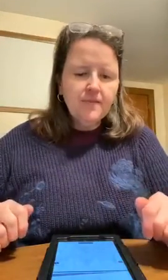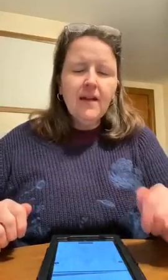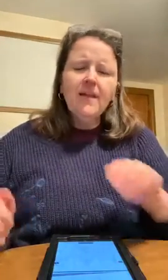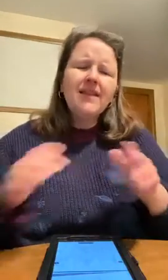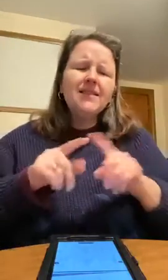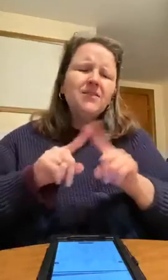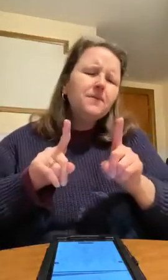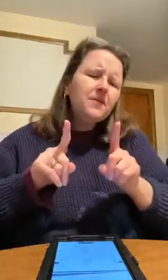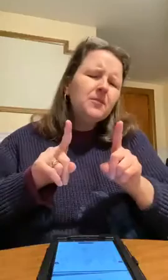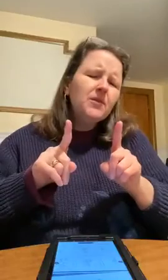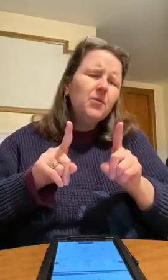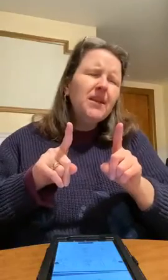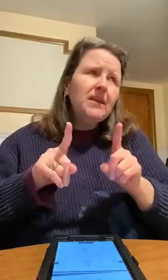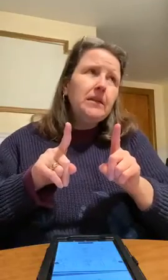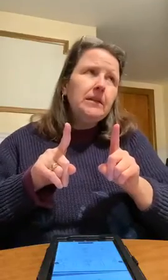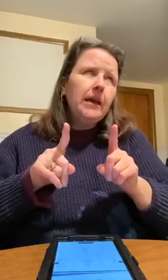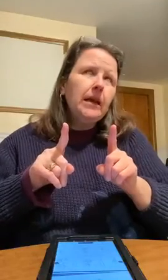That's the difference between like